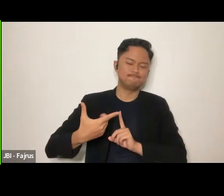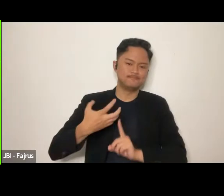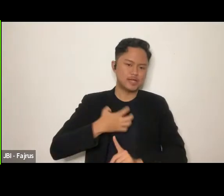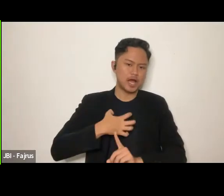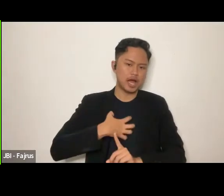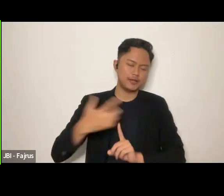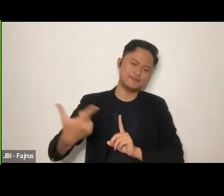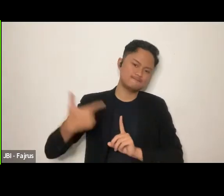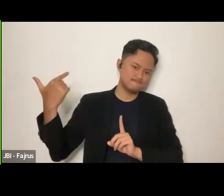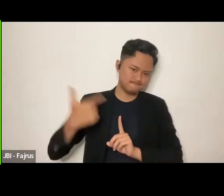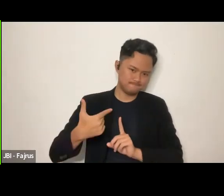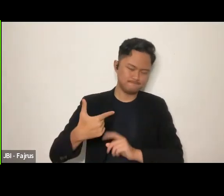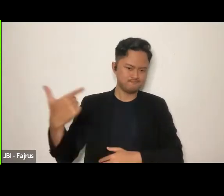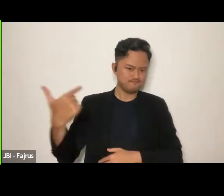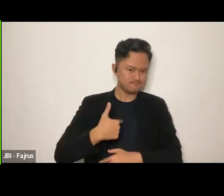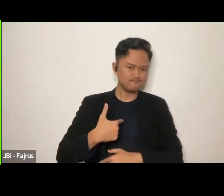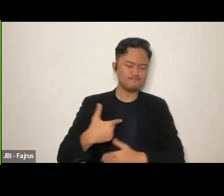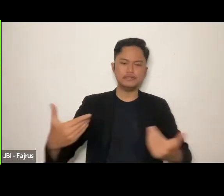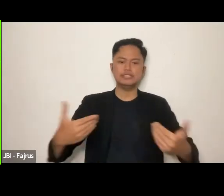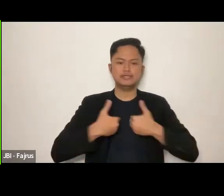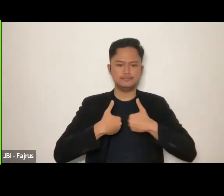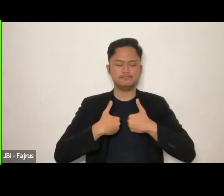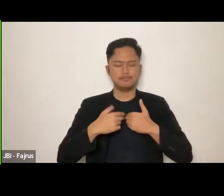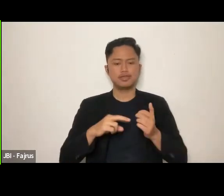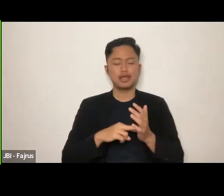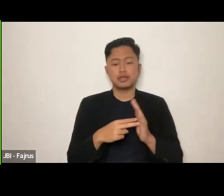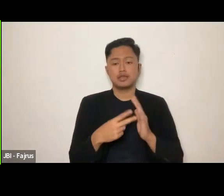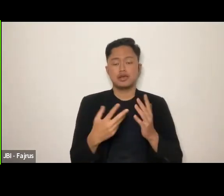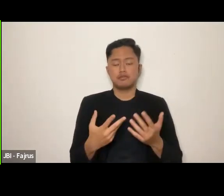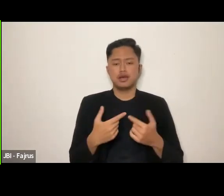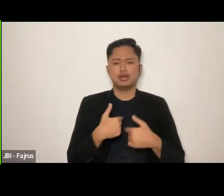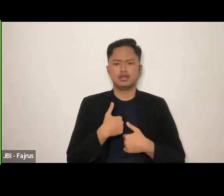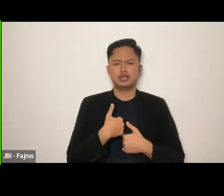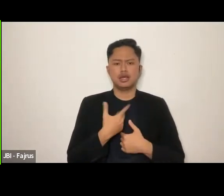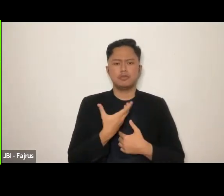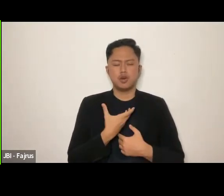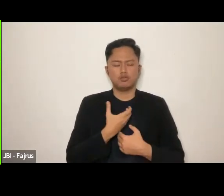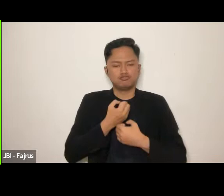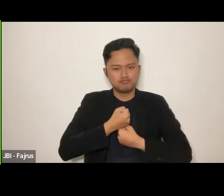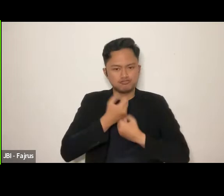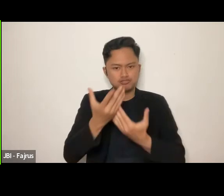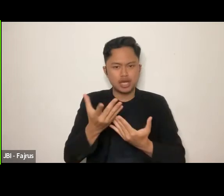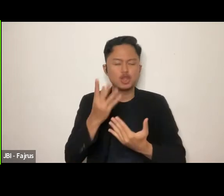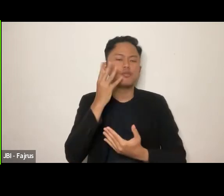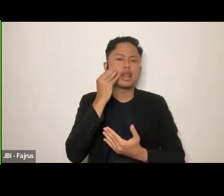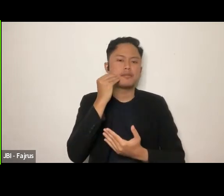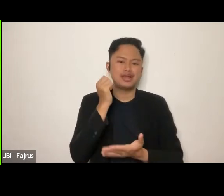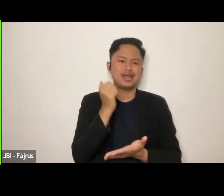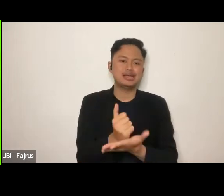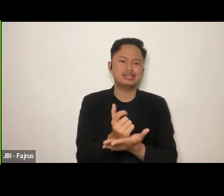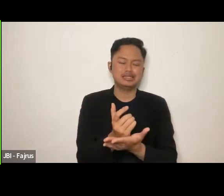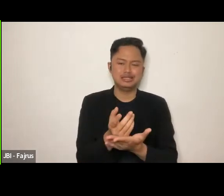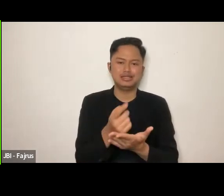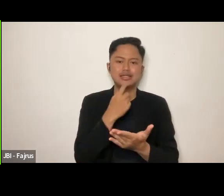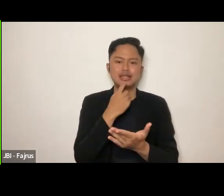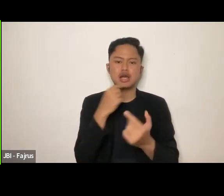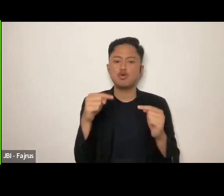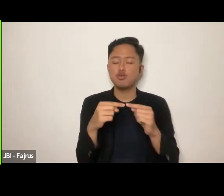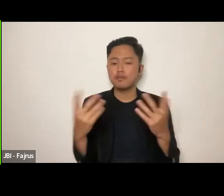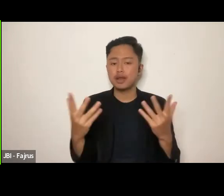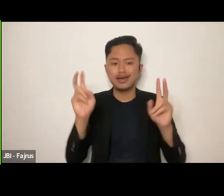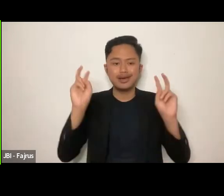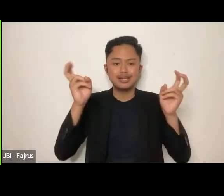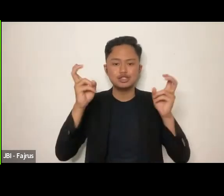So those are the things that we experience related to this issue of the freedom